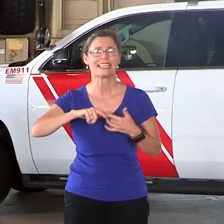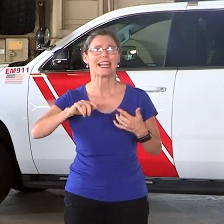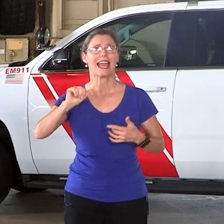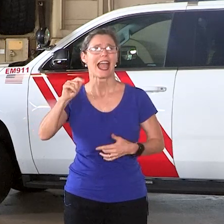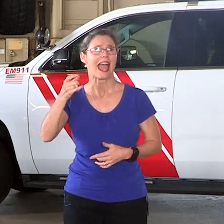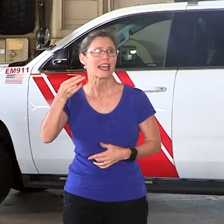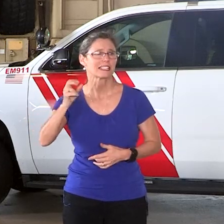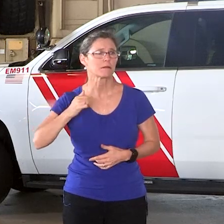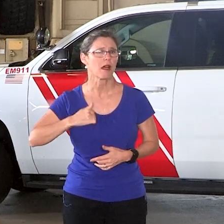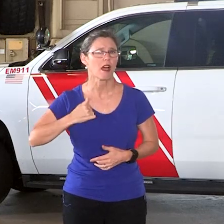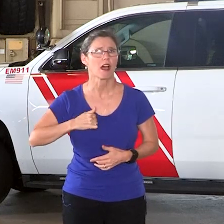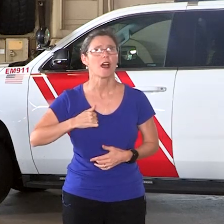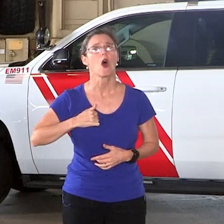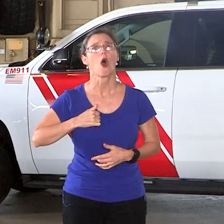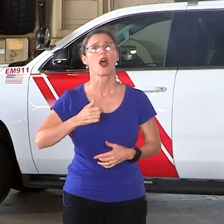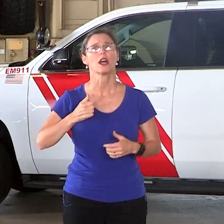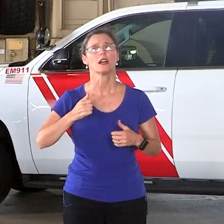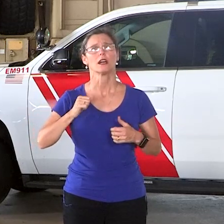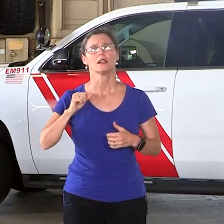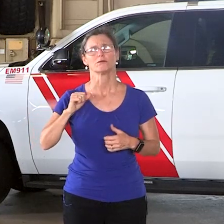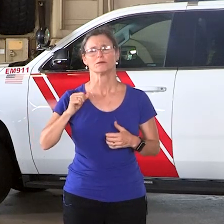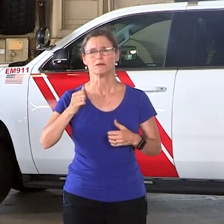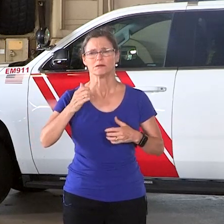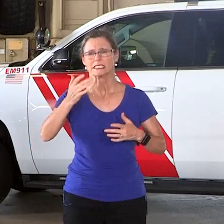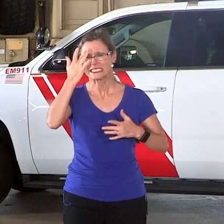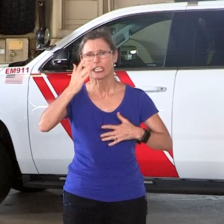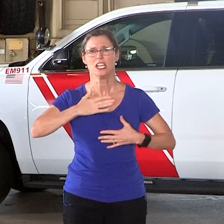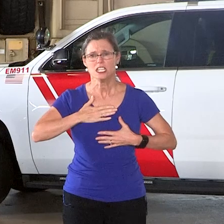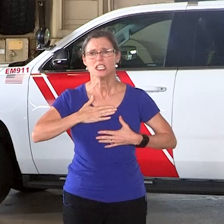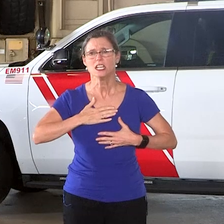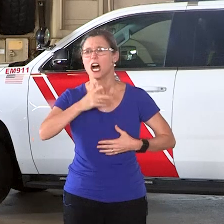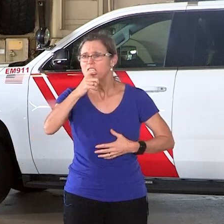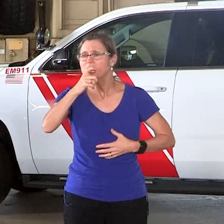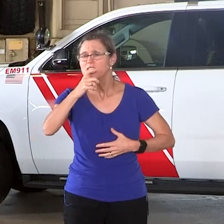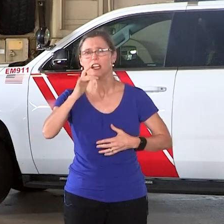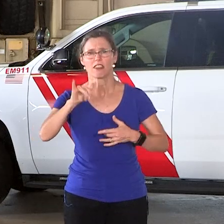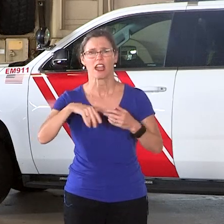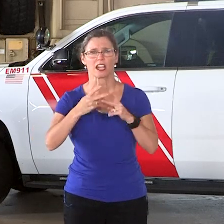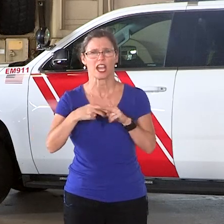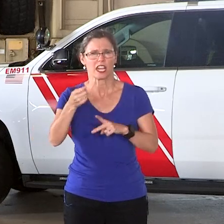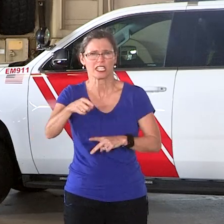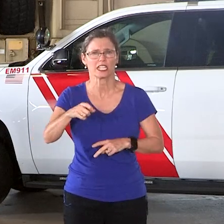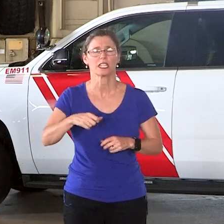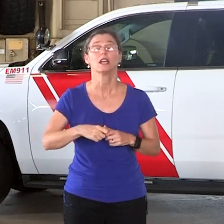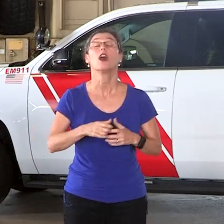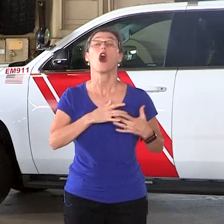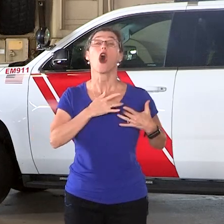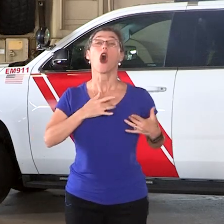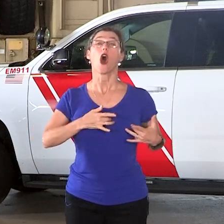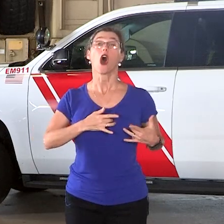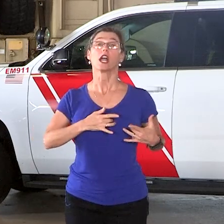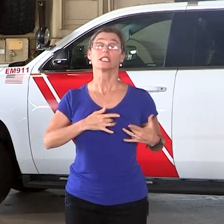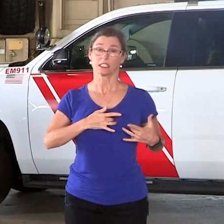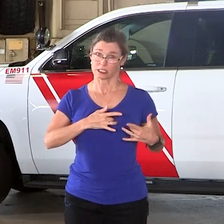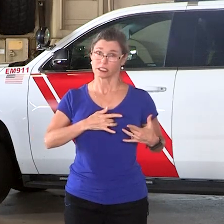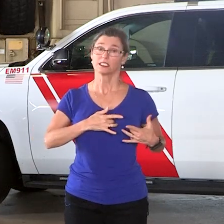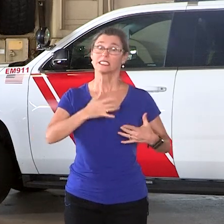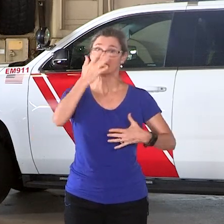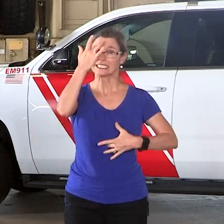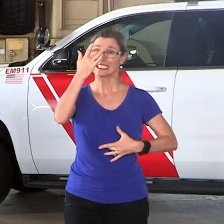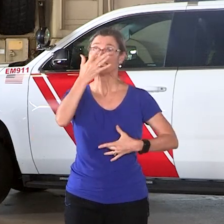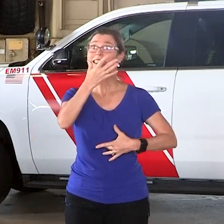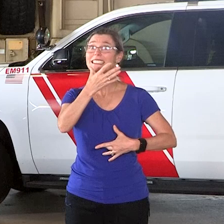asthma, and chronic bronchitis. Heart disease not including hypertension or high blood